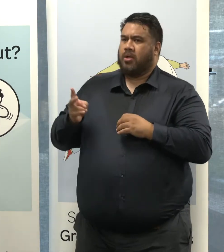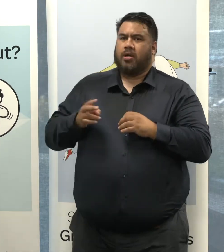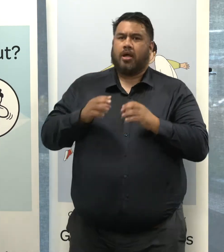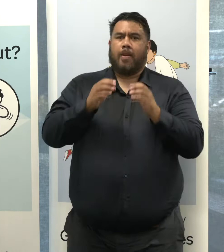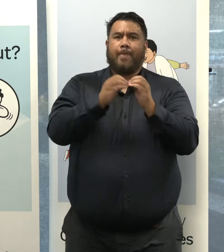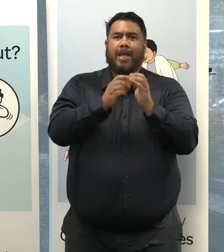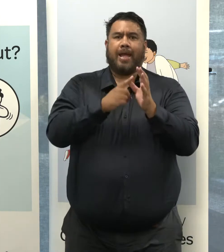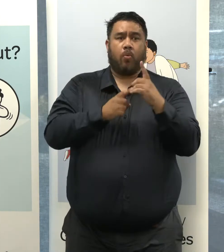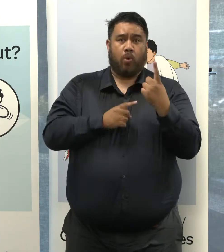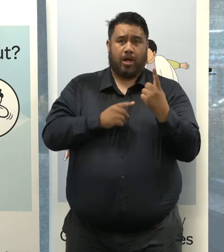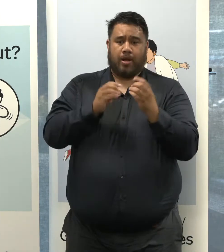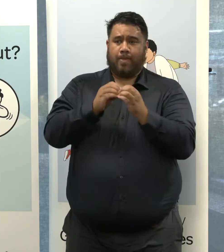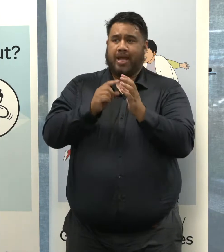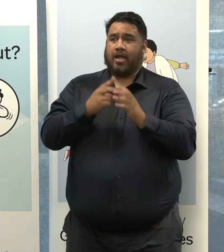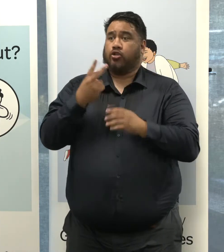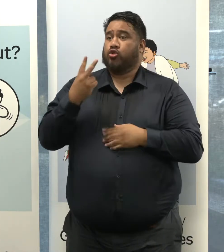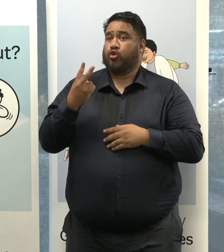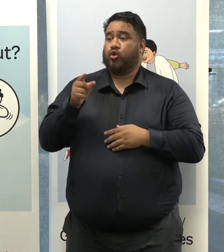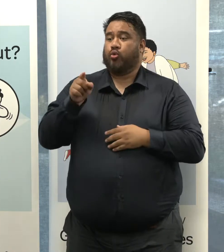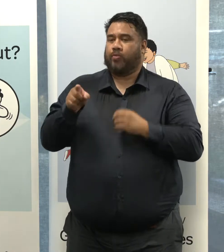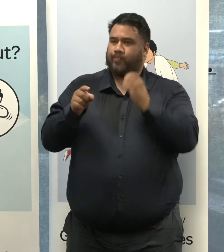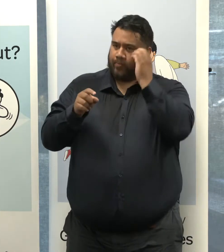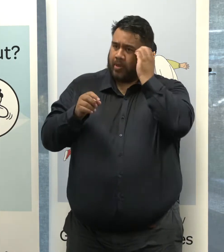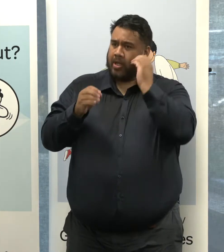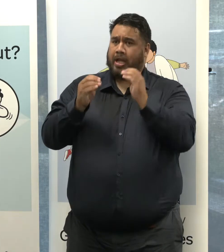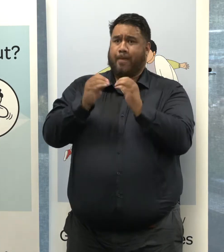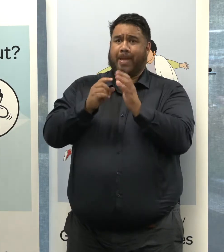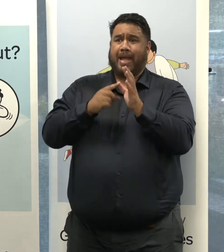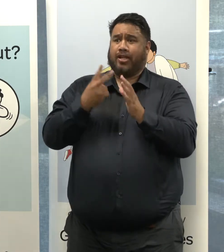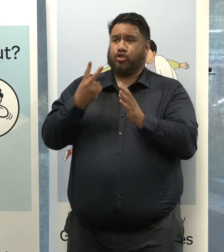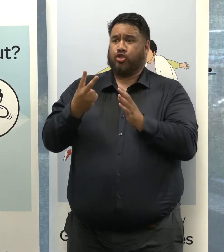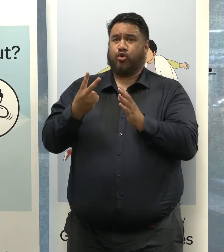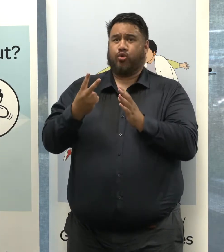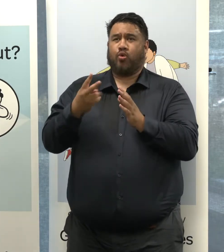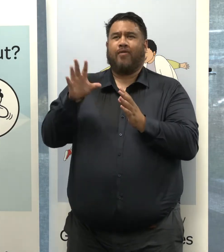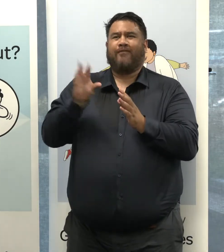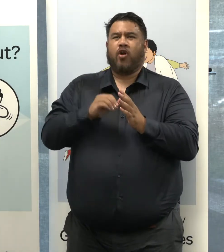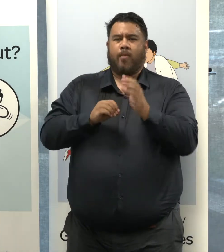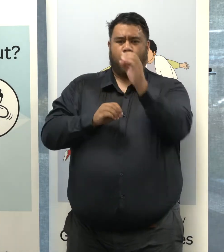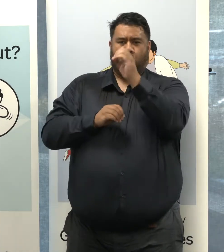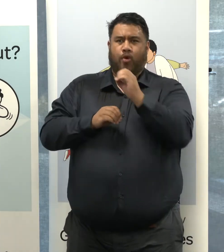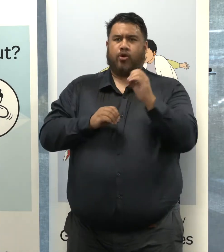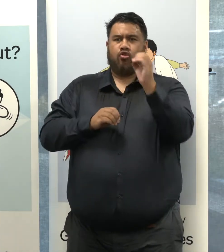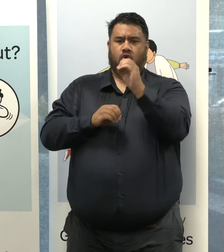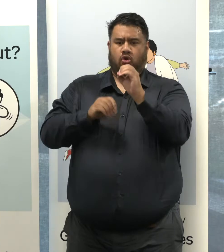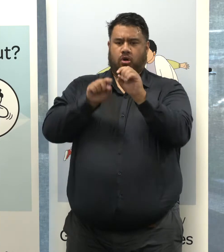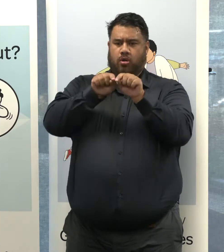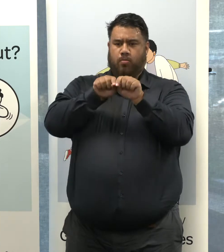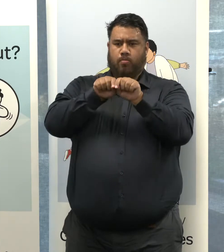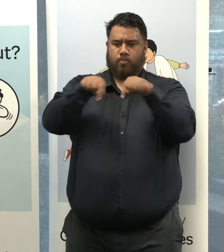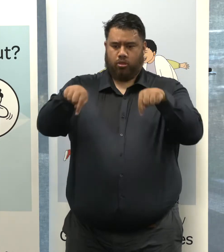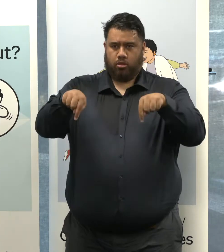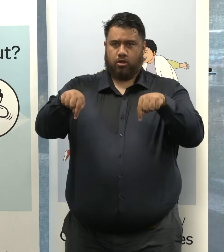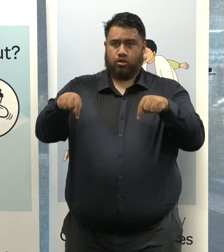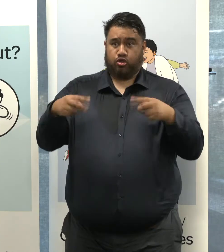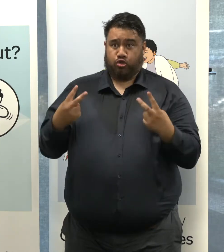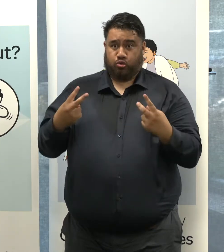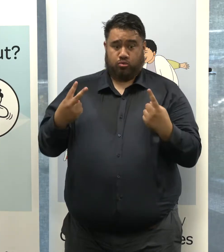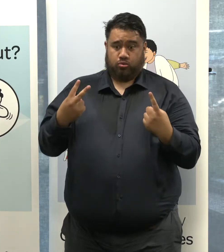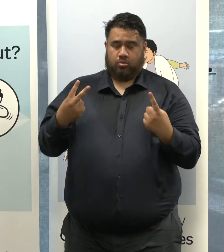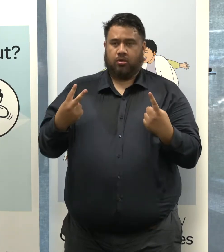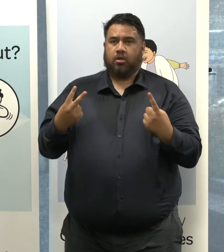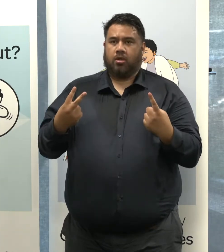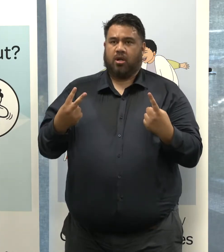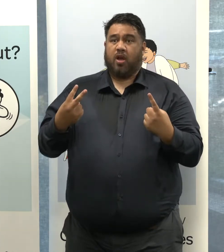subtype as an Omicron subtype, or at what point do we actually, might you be compelled to recognise it as